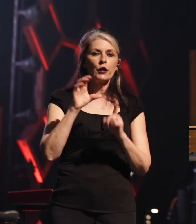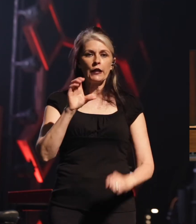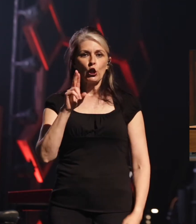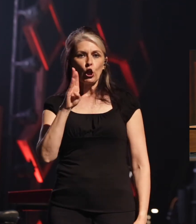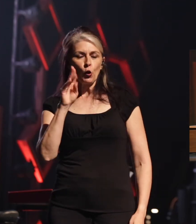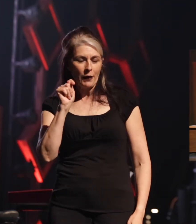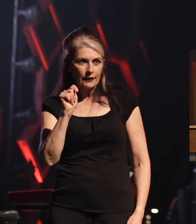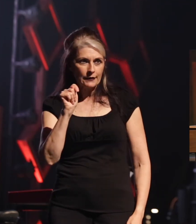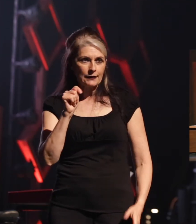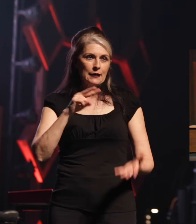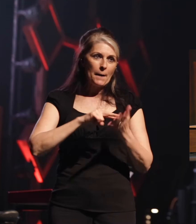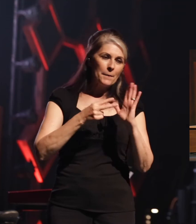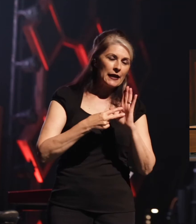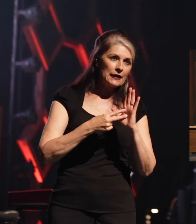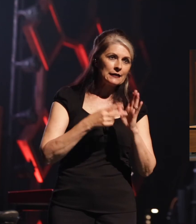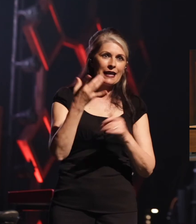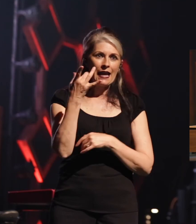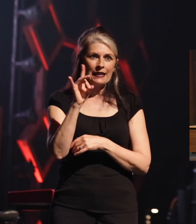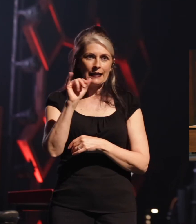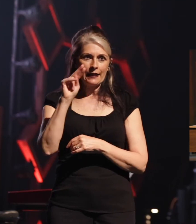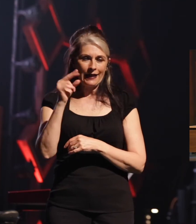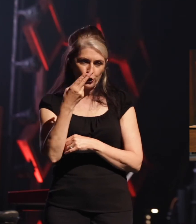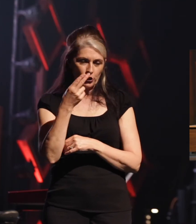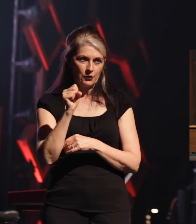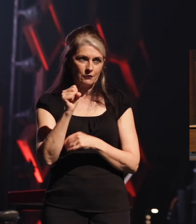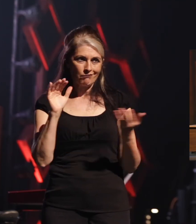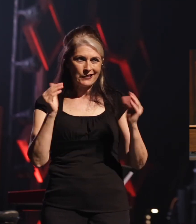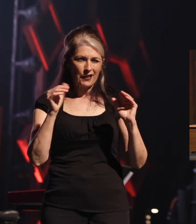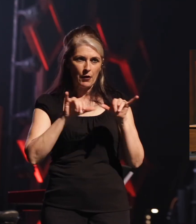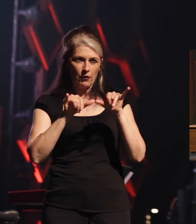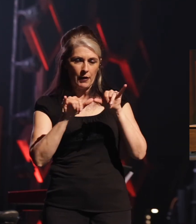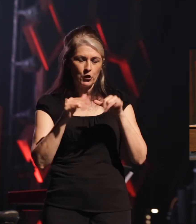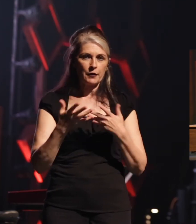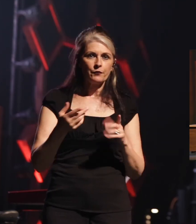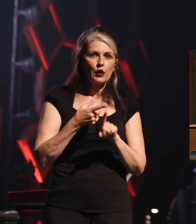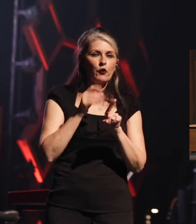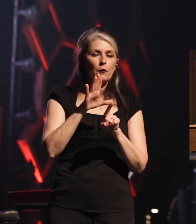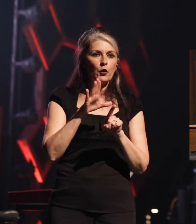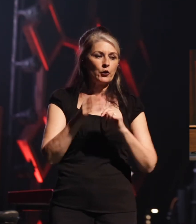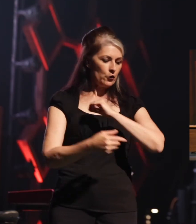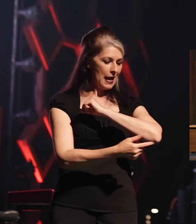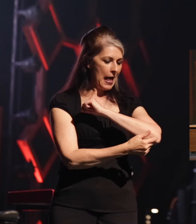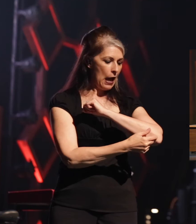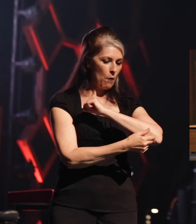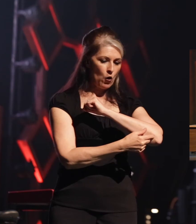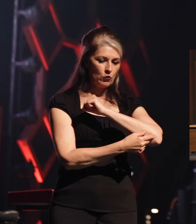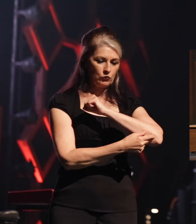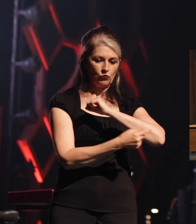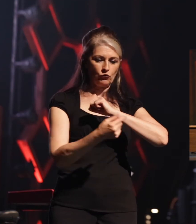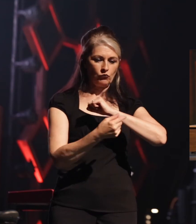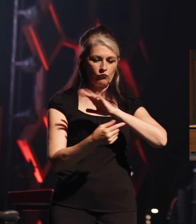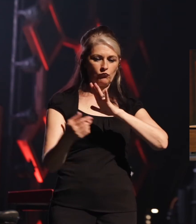it's 18 inches long. So they say most likely it's from your elbow to the top of your middle finger.